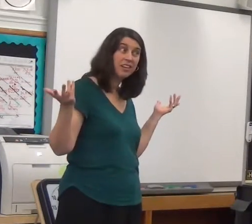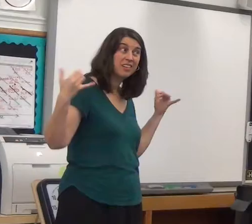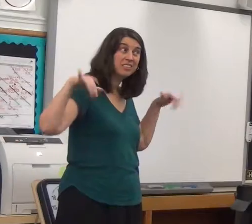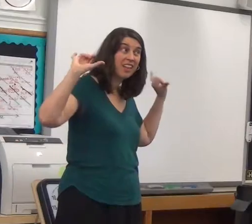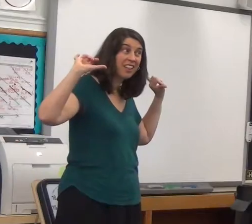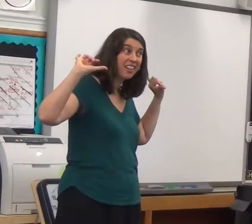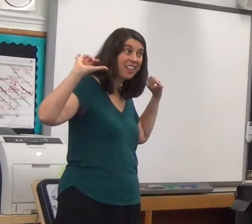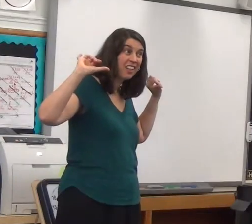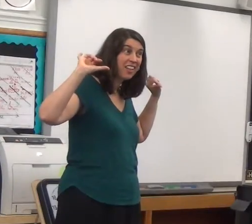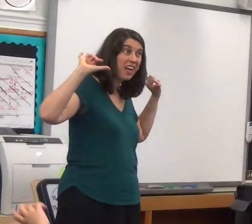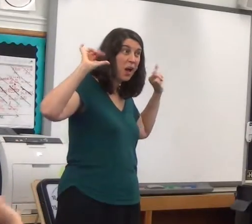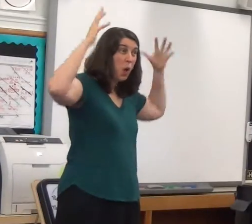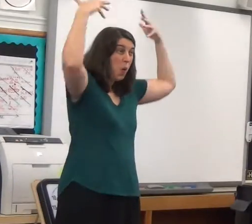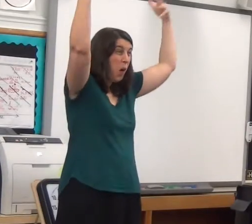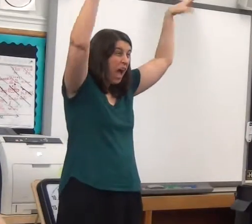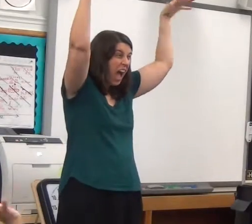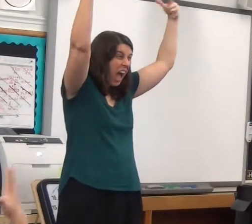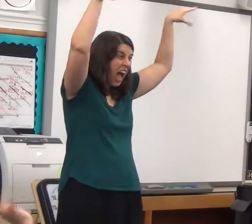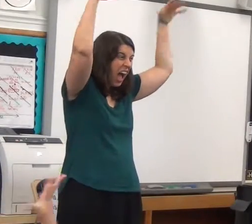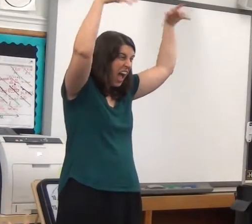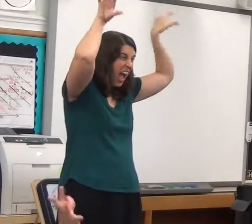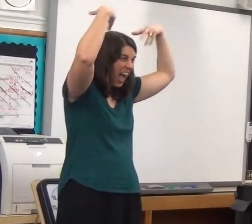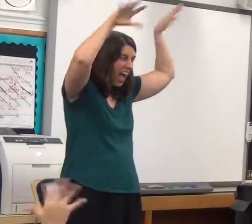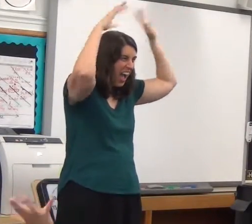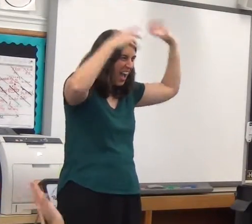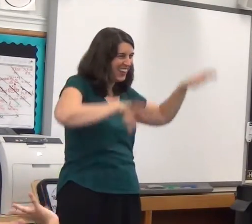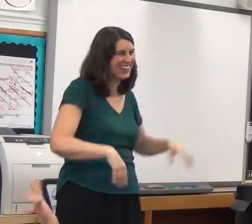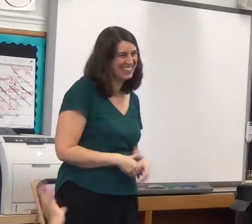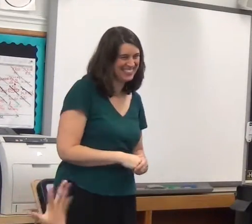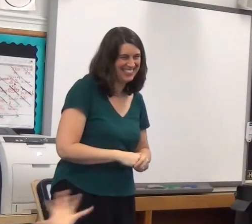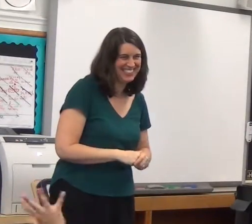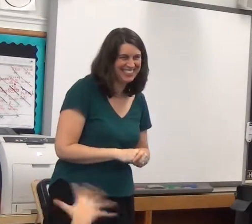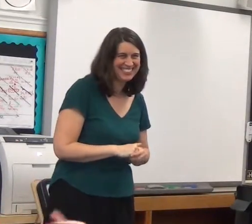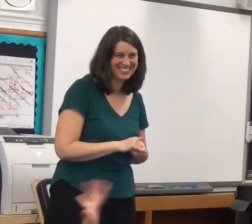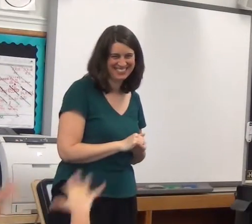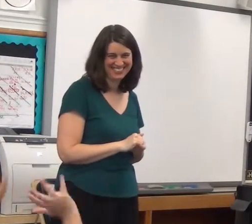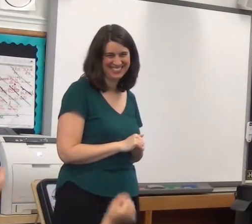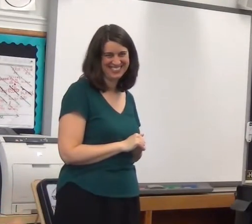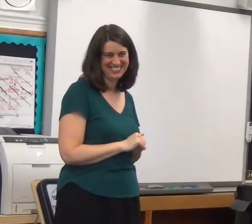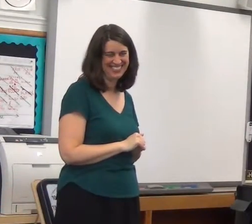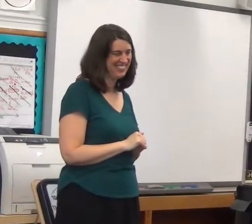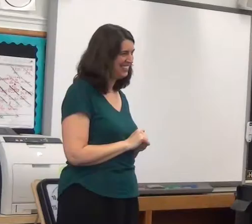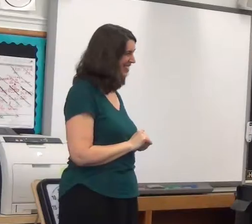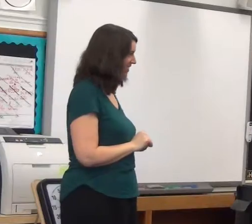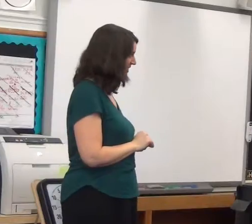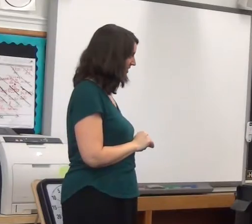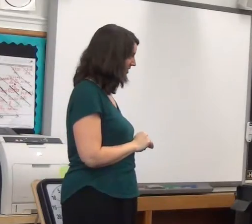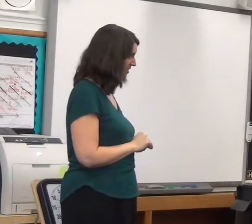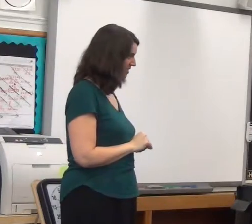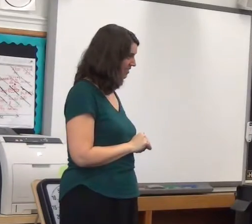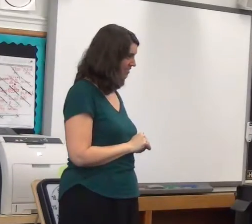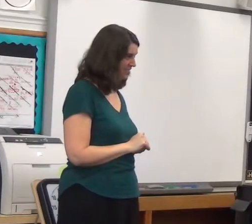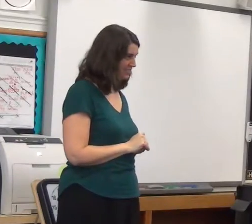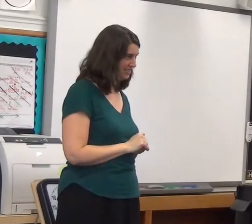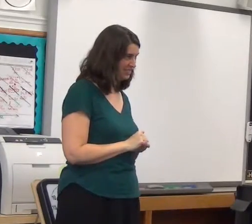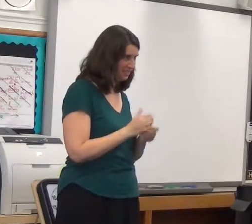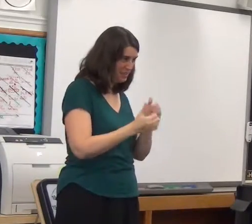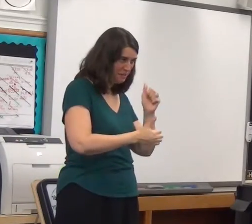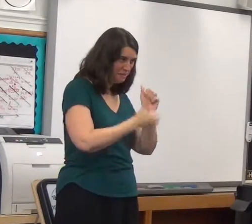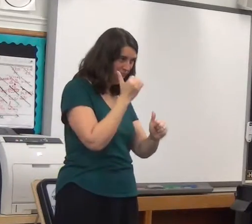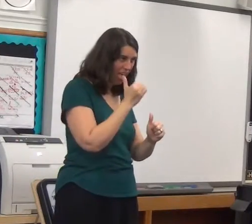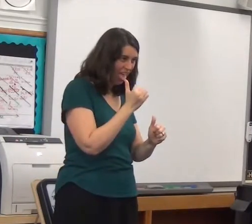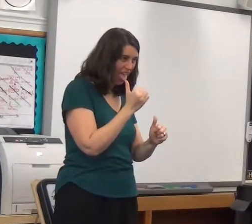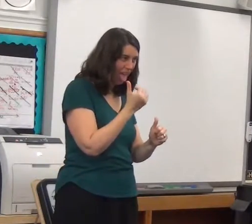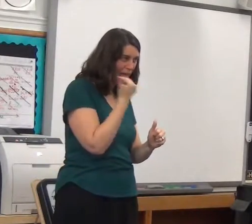1, 2, 3, 4, 5 cards, and everyone said, "That's amazing!" All right, we got most of you that